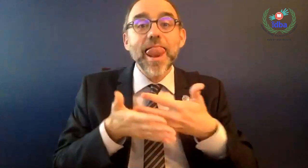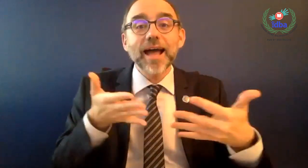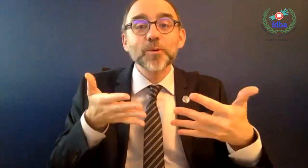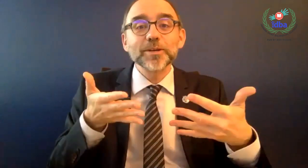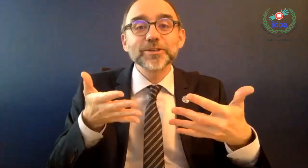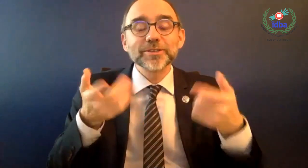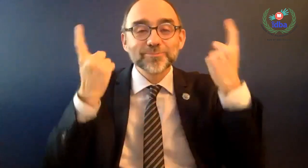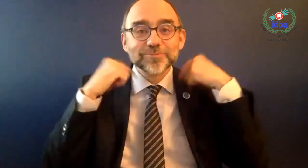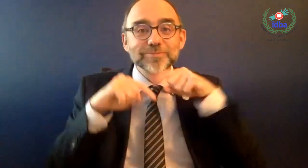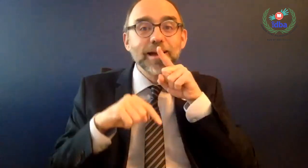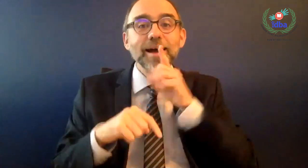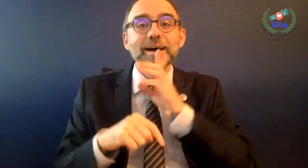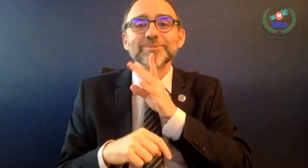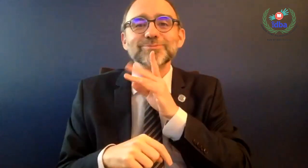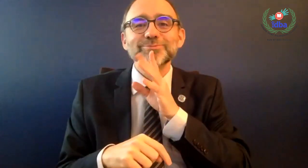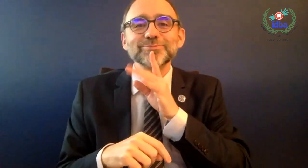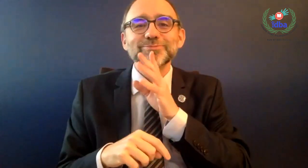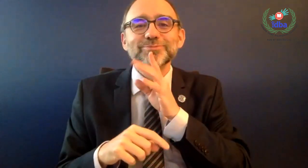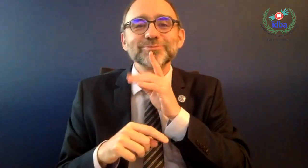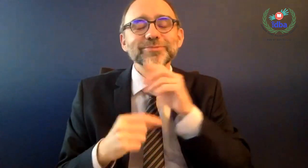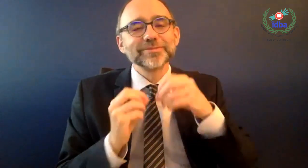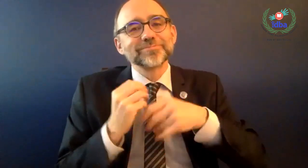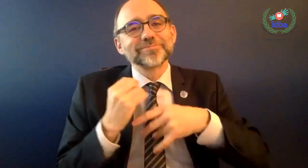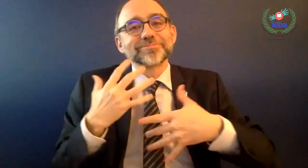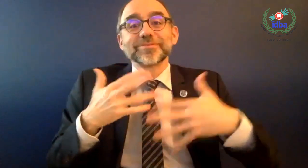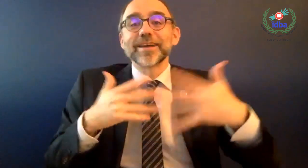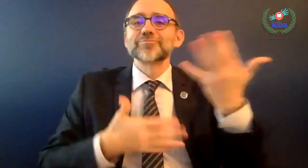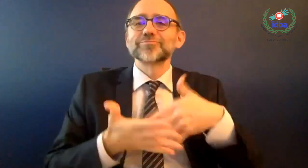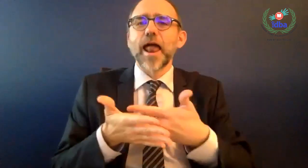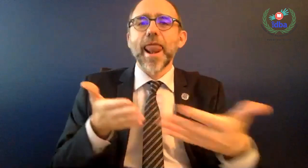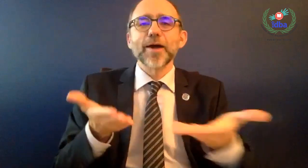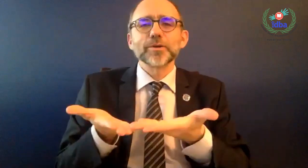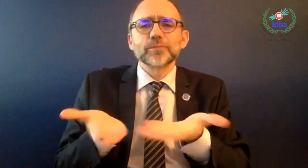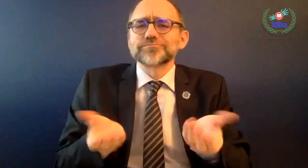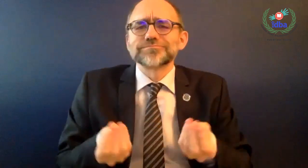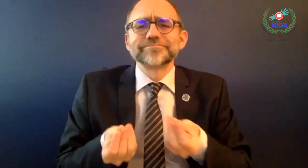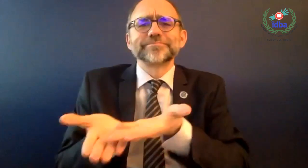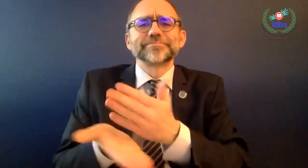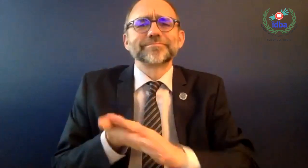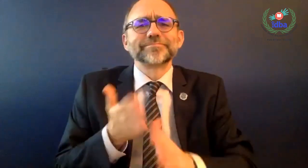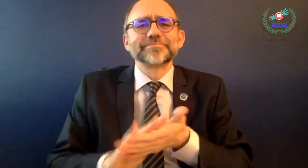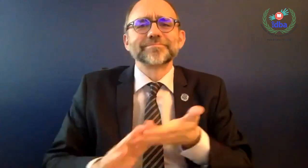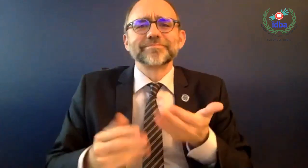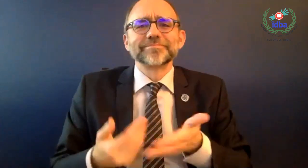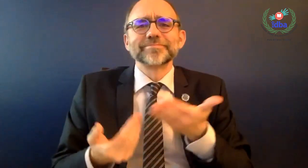in the brain, and then slowly the child starts speaking. This is all a game of